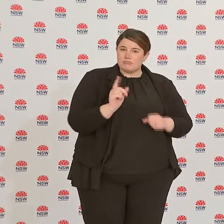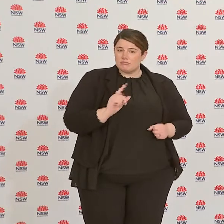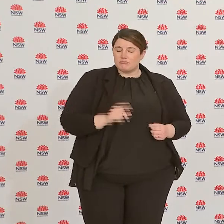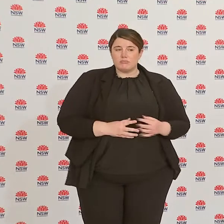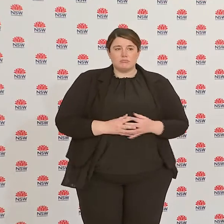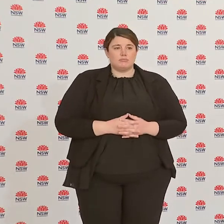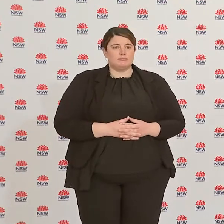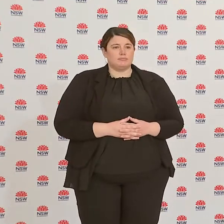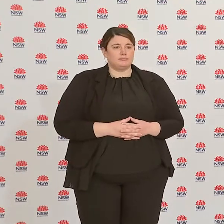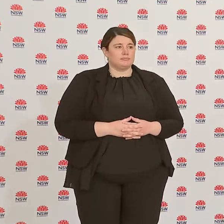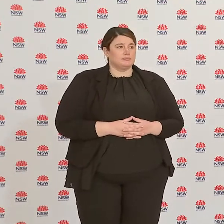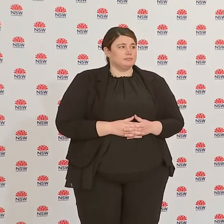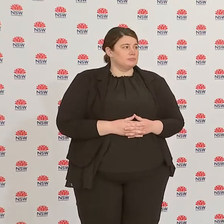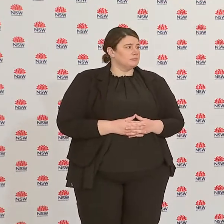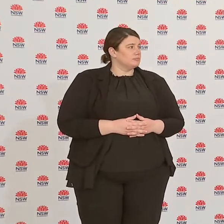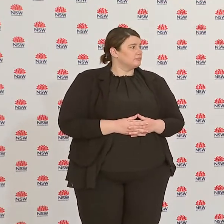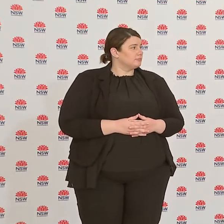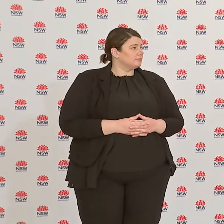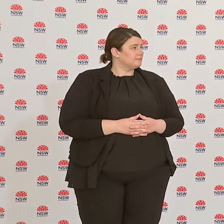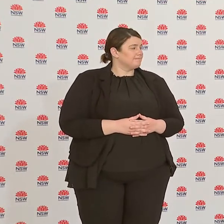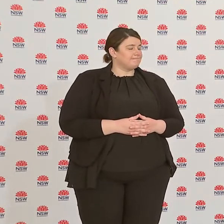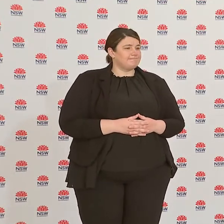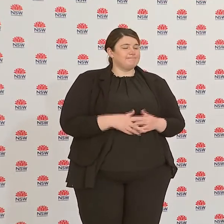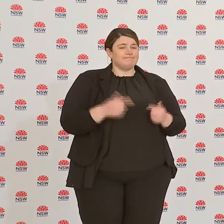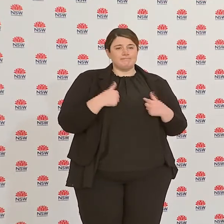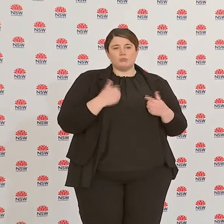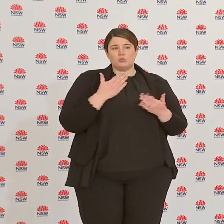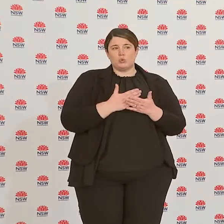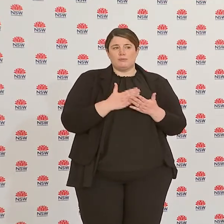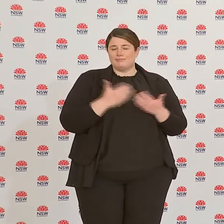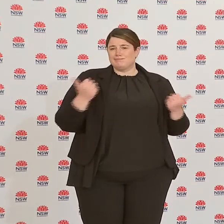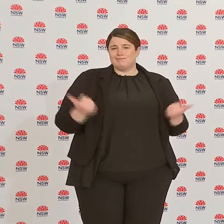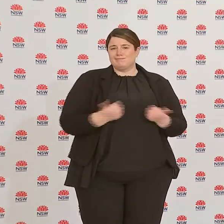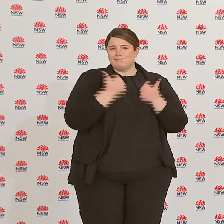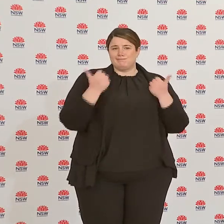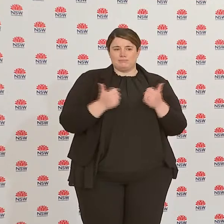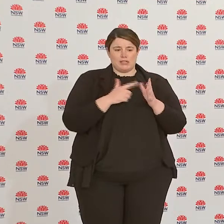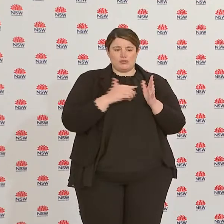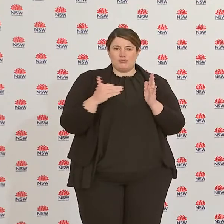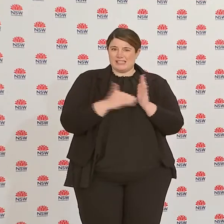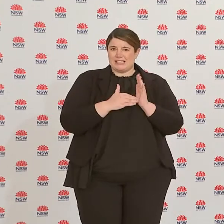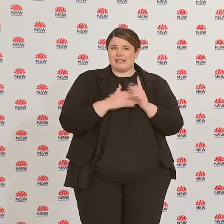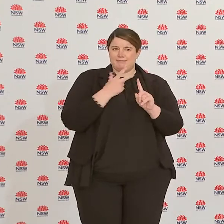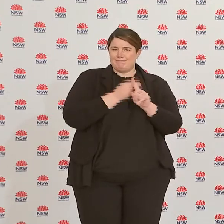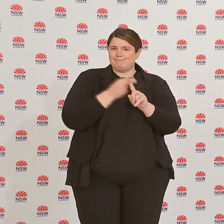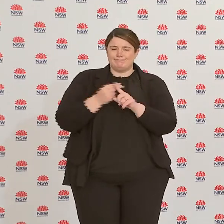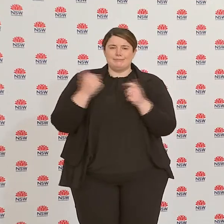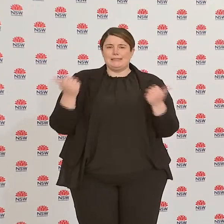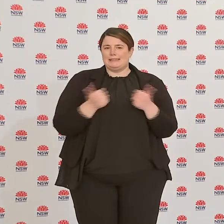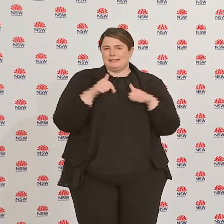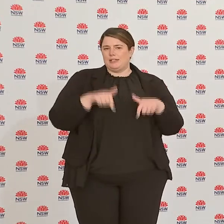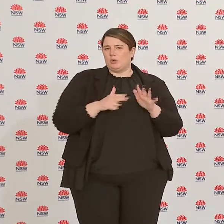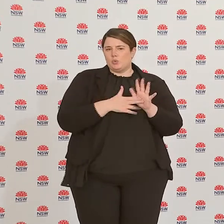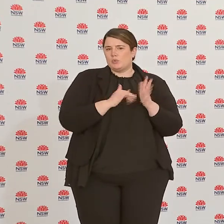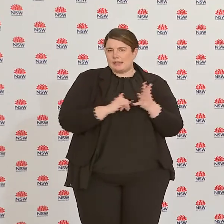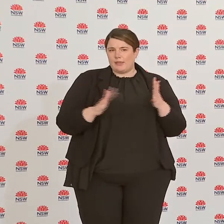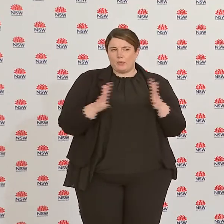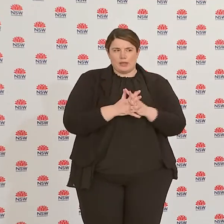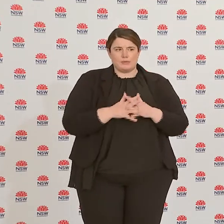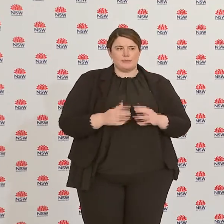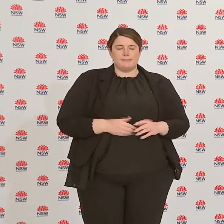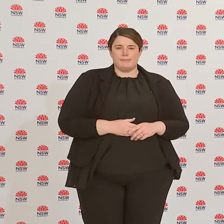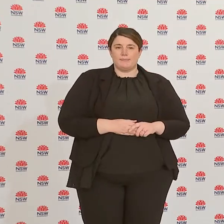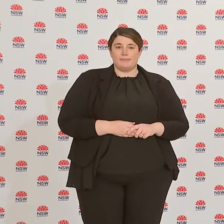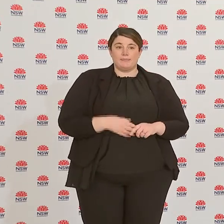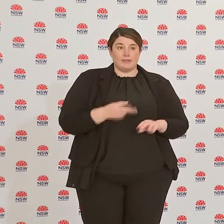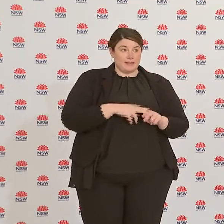have an abundant amount of AstraZeneca vaccine in New South Wales, and if